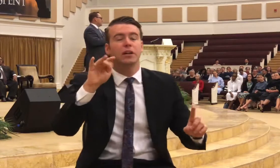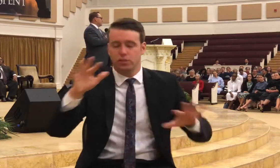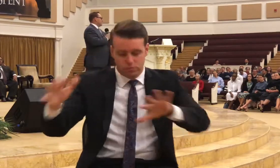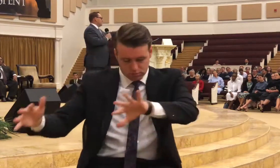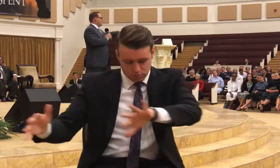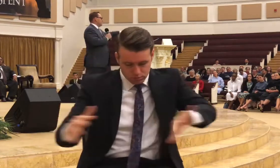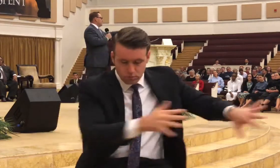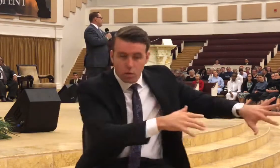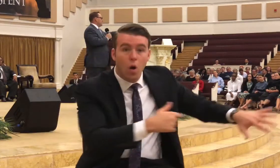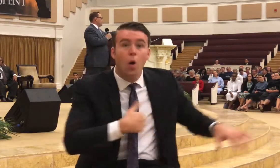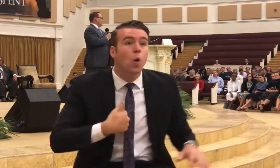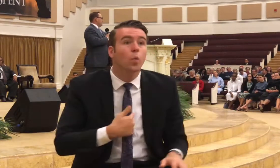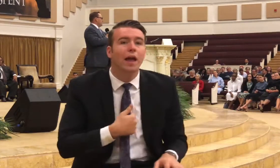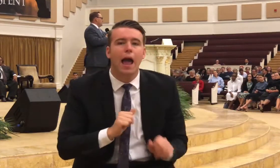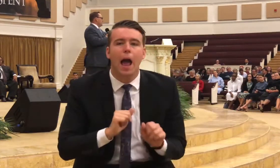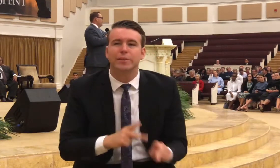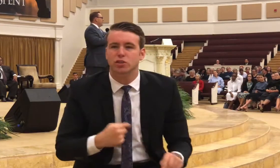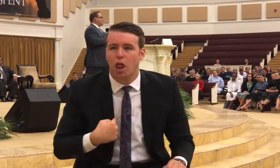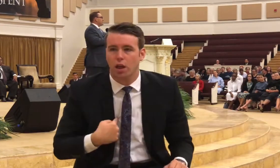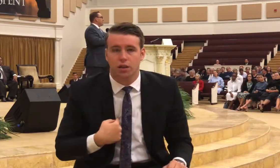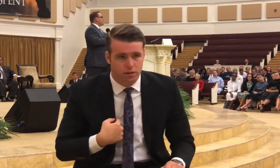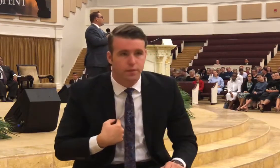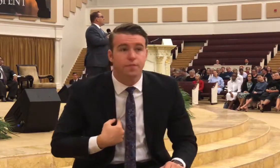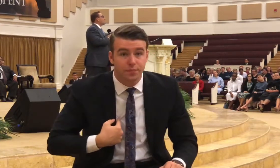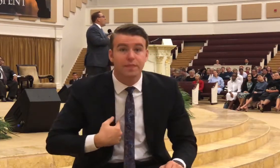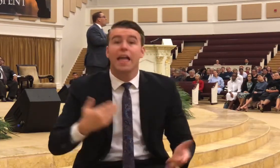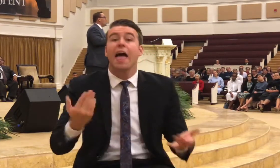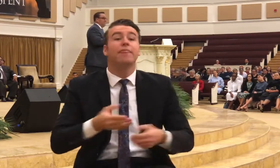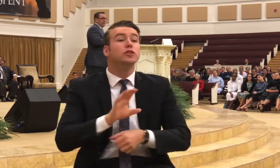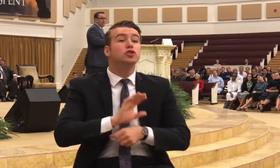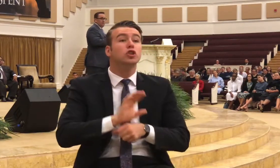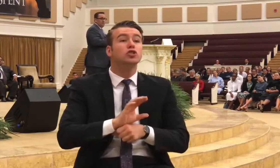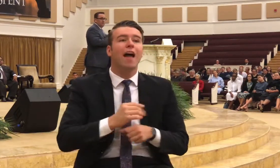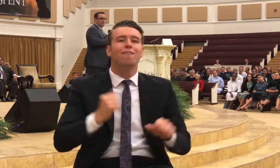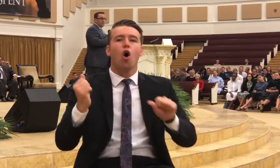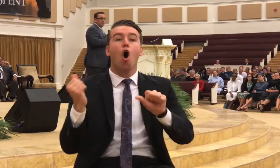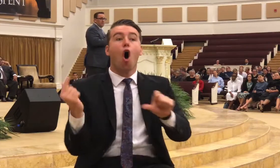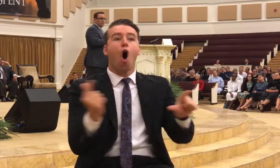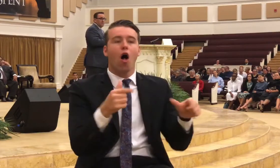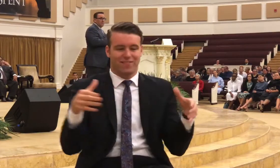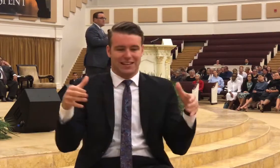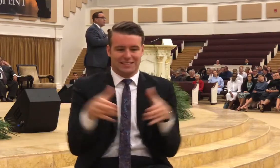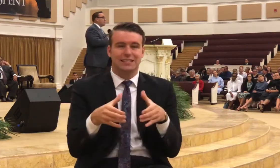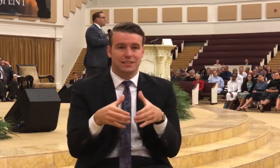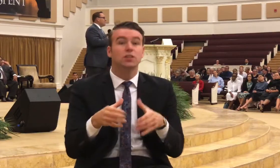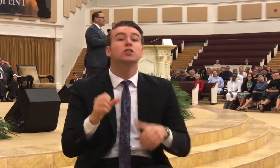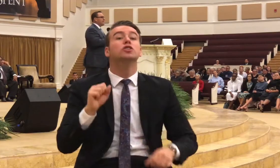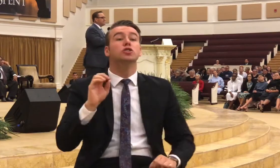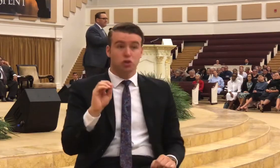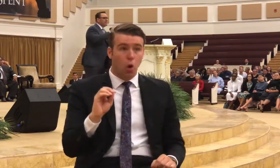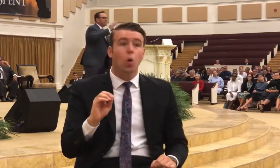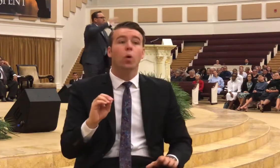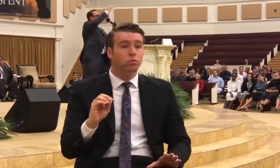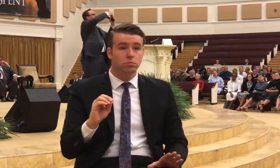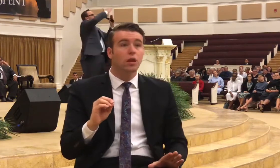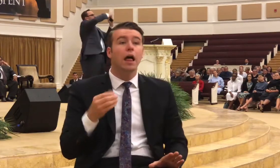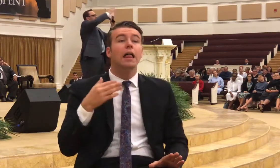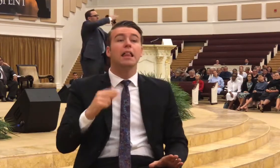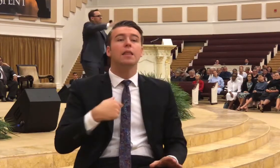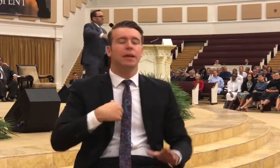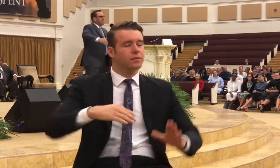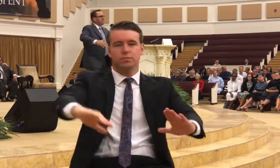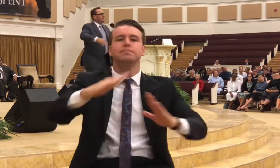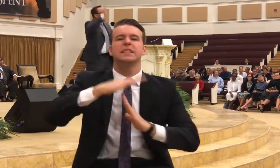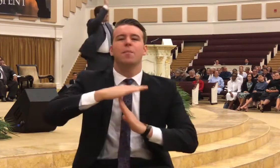apostolics. Okay? In this church, there's all of it. So let me time